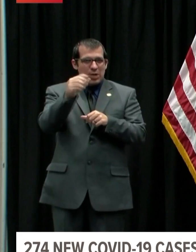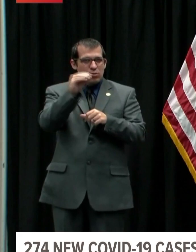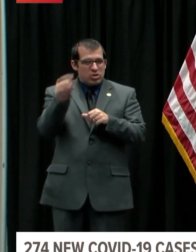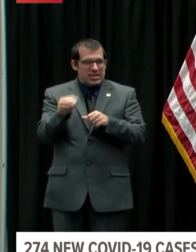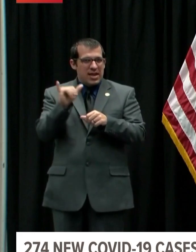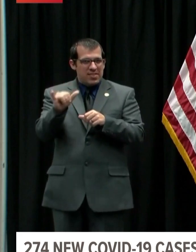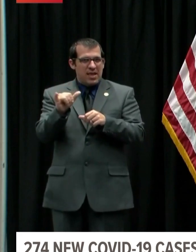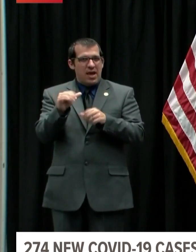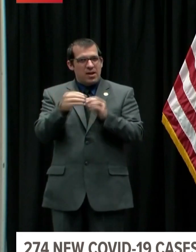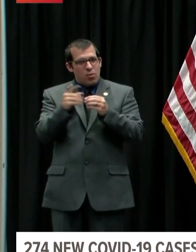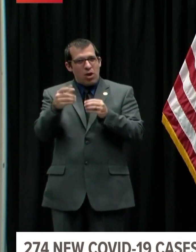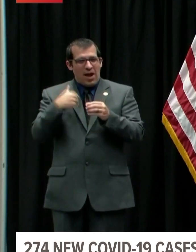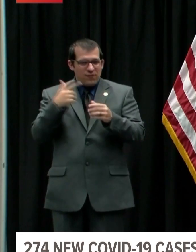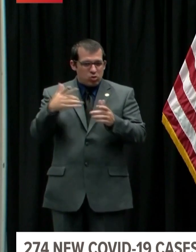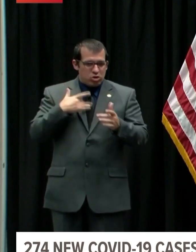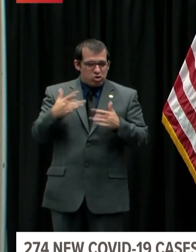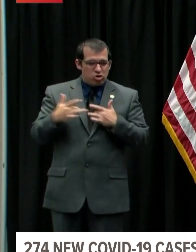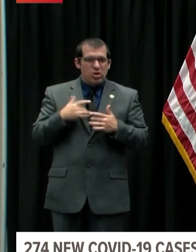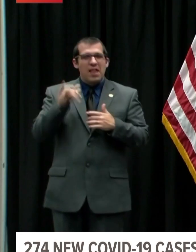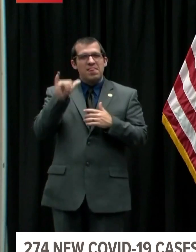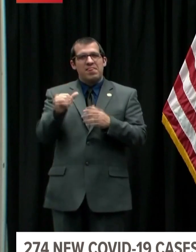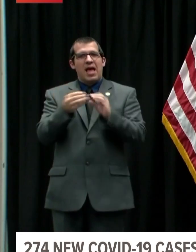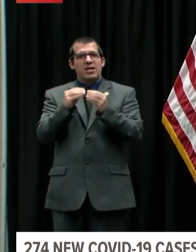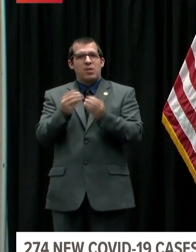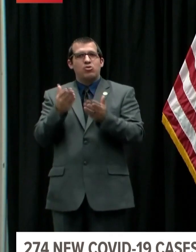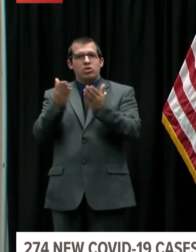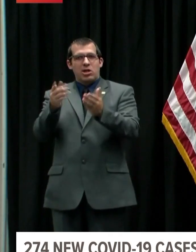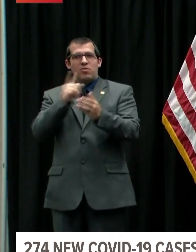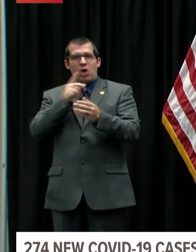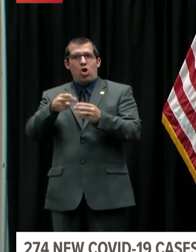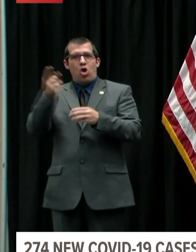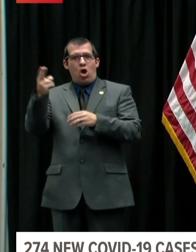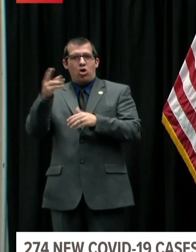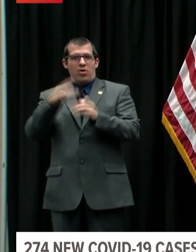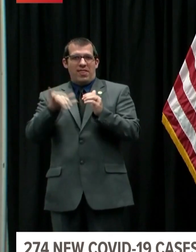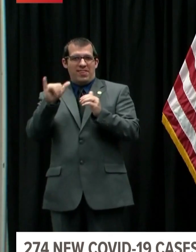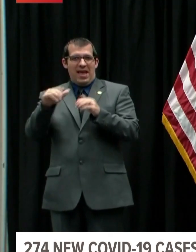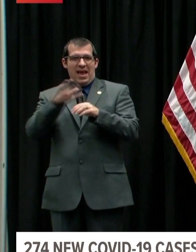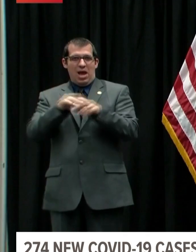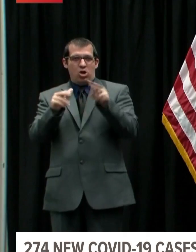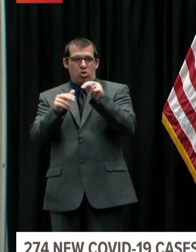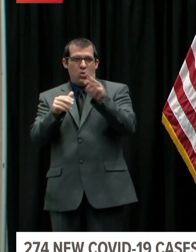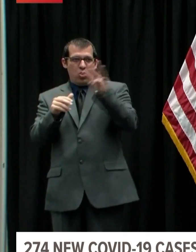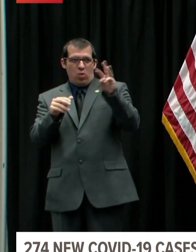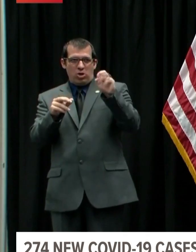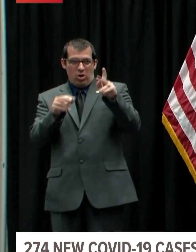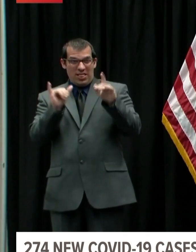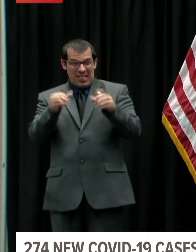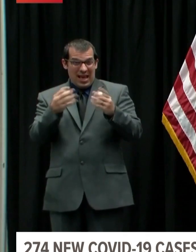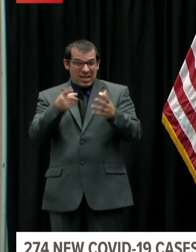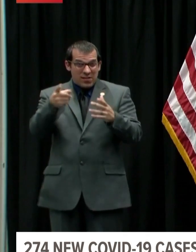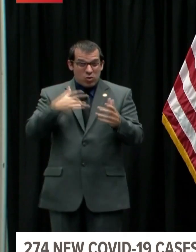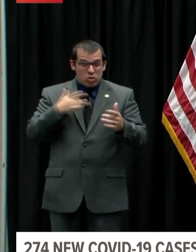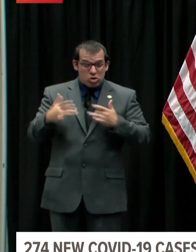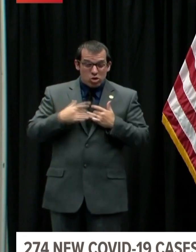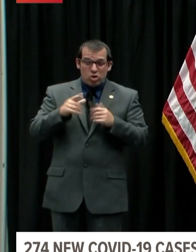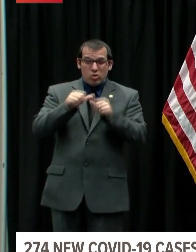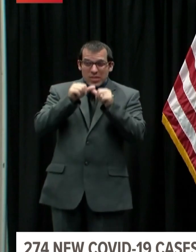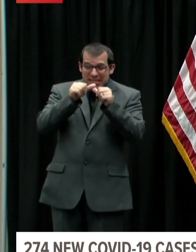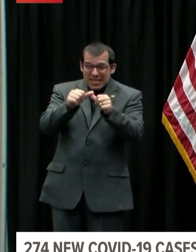would really have you concerned. The numbers would suggest that they're higher than that in Northwest Arkansas. Does that give you some concern if you see